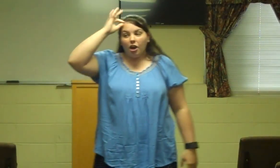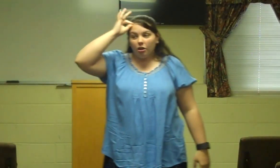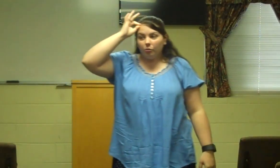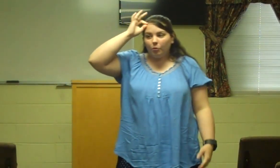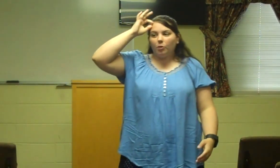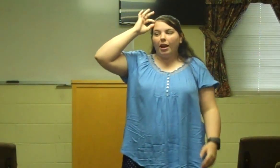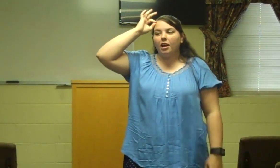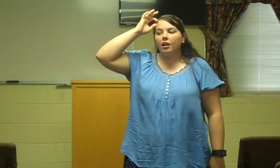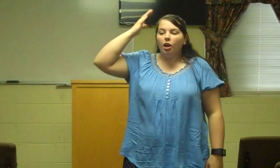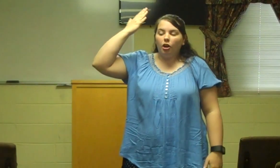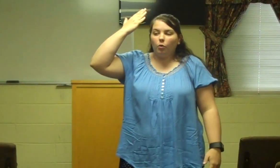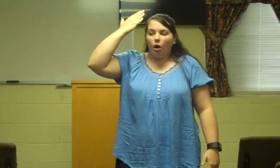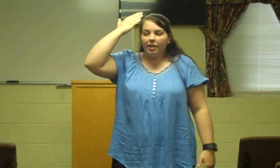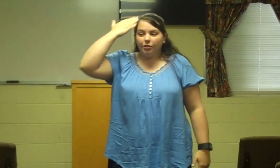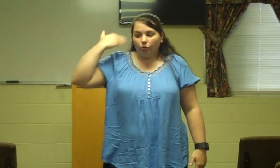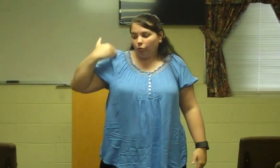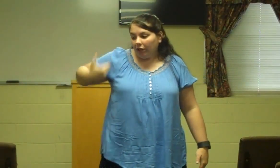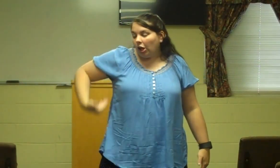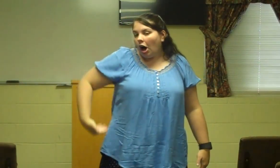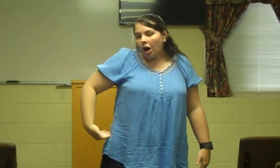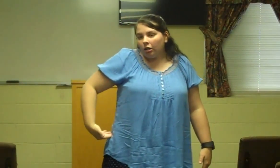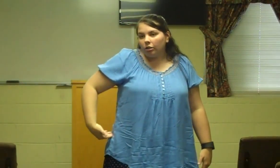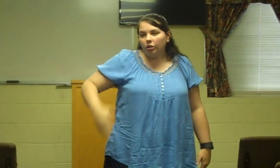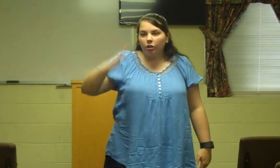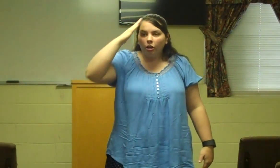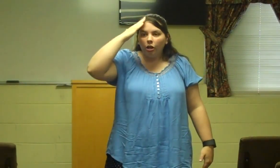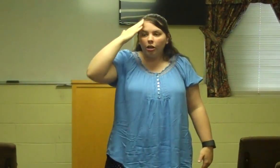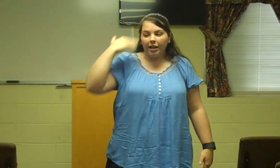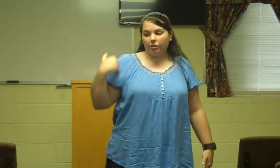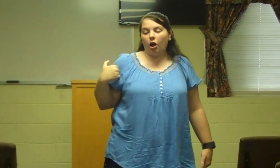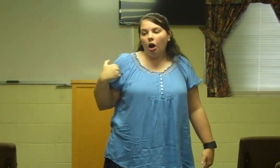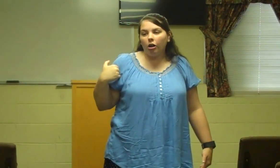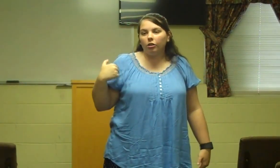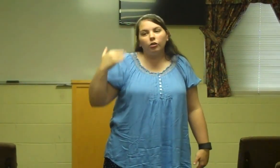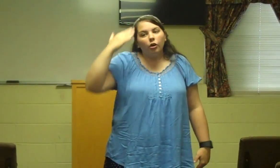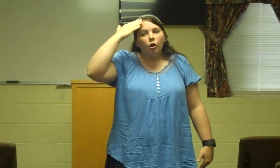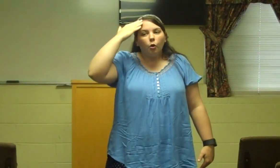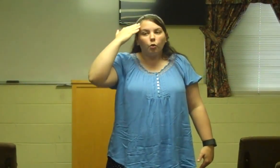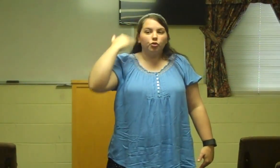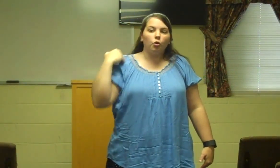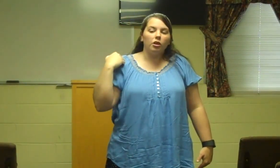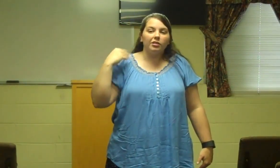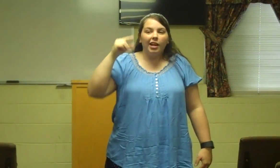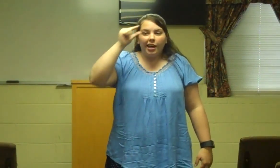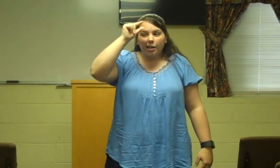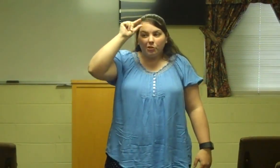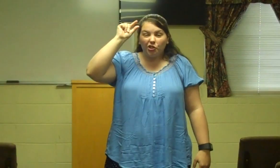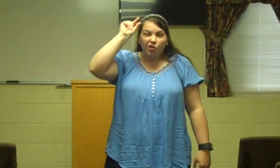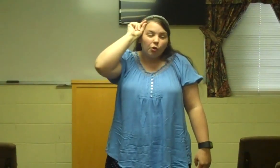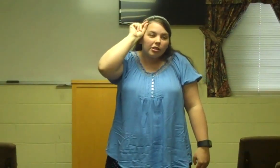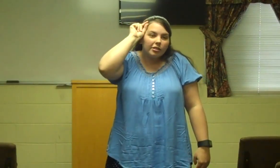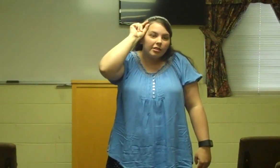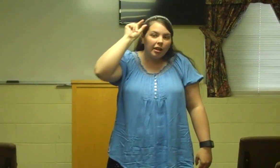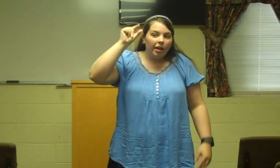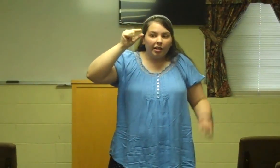hair, remember we talked about hair? Well, it's either really long, it's long, or short. It could be short,